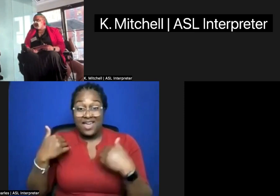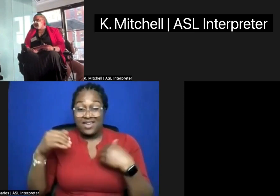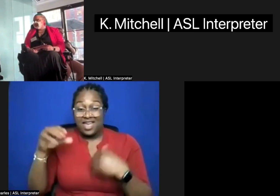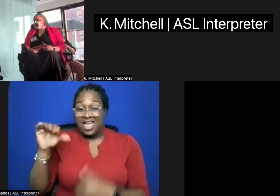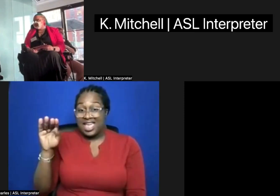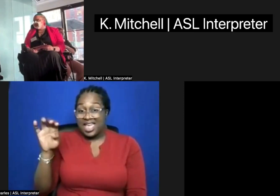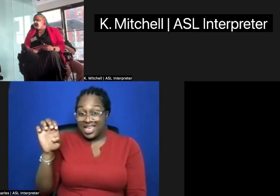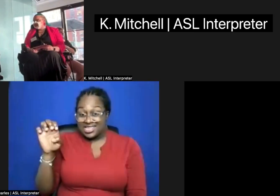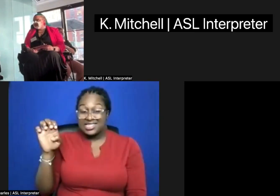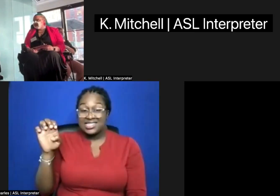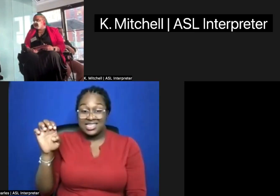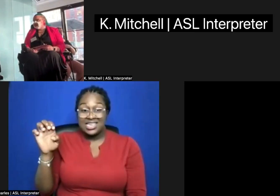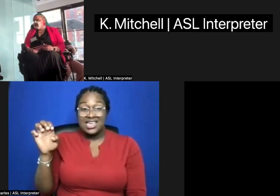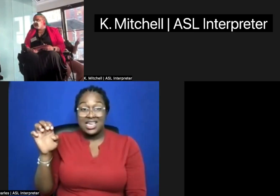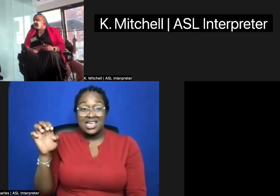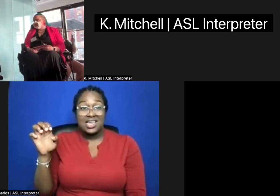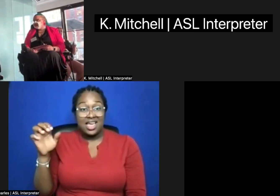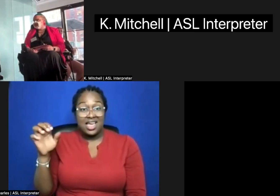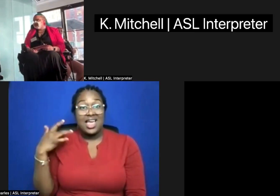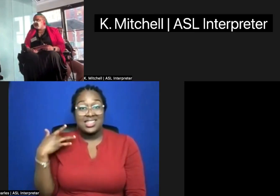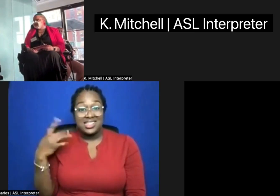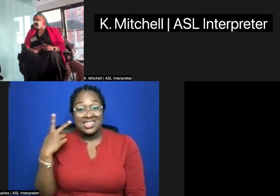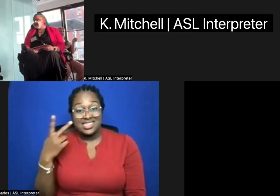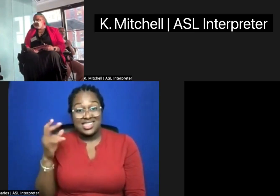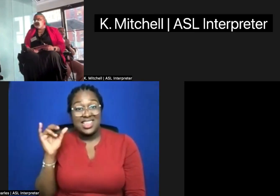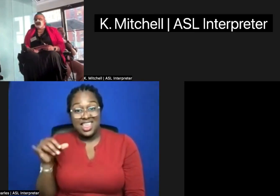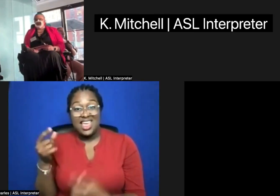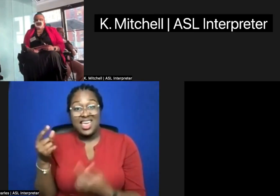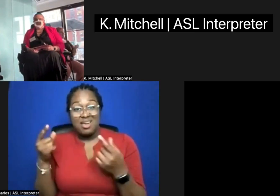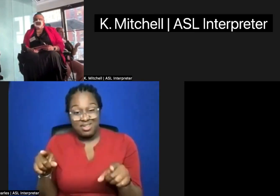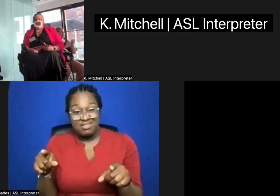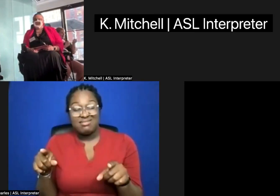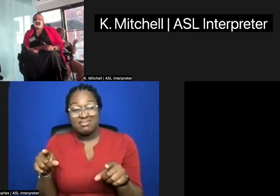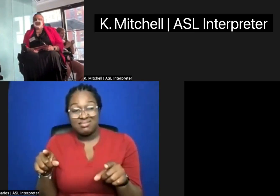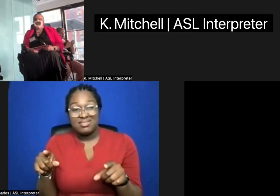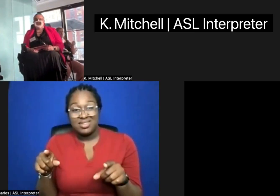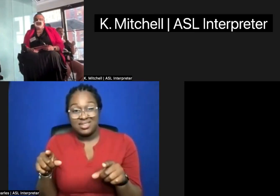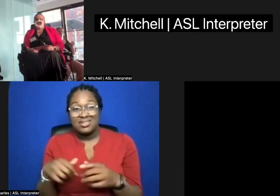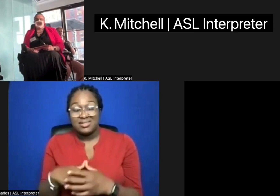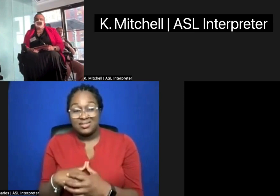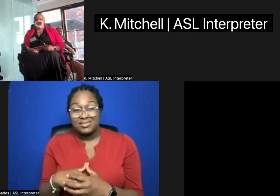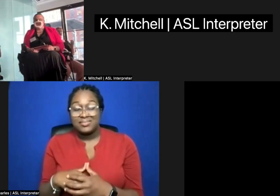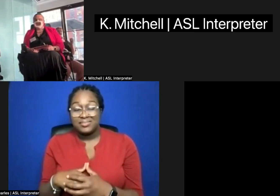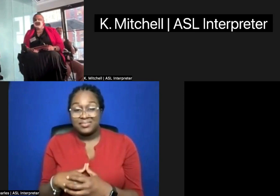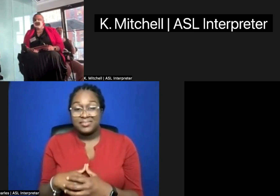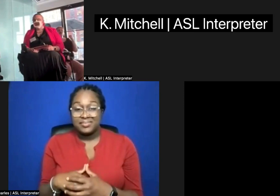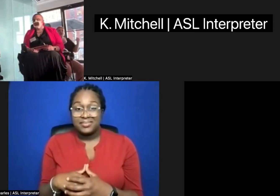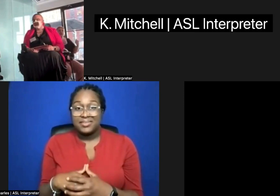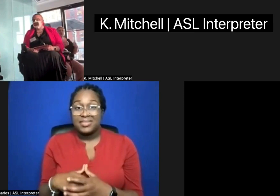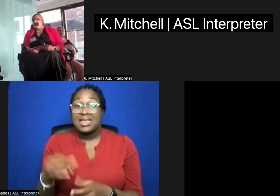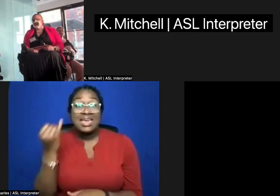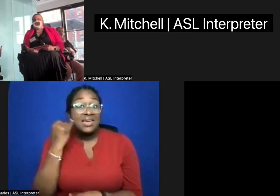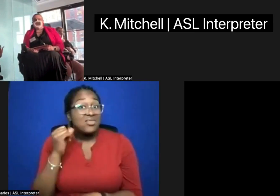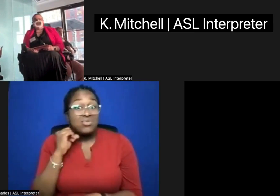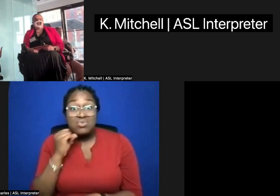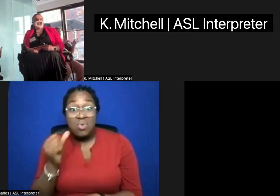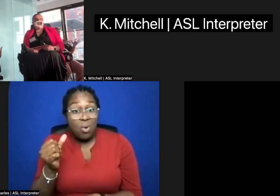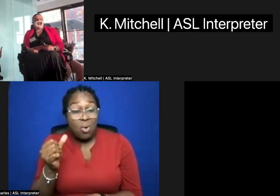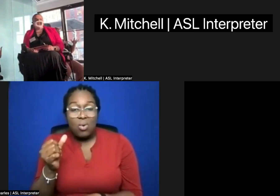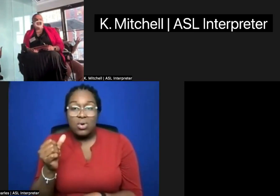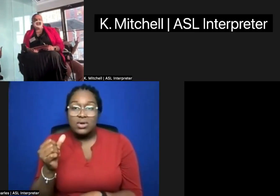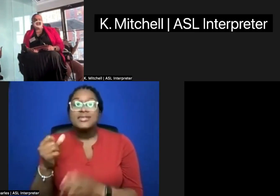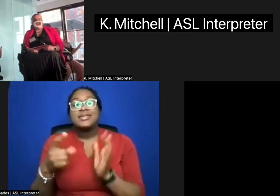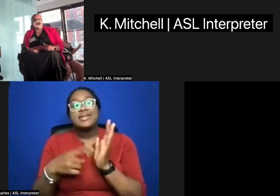this to heart have the backing that will make their case strong. And if you don't do it, because sometimes you